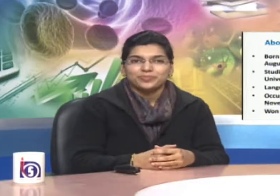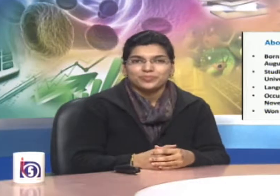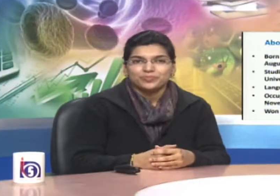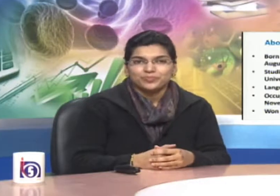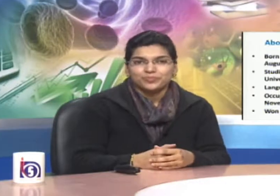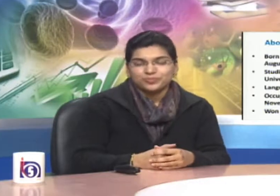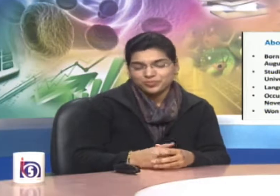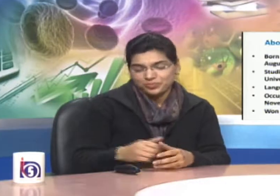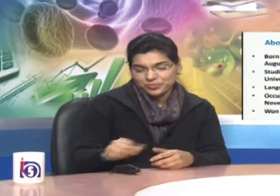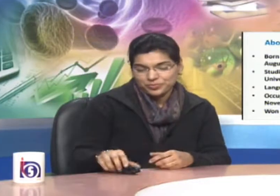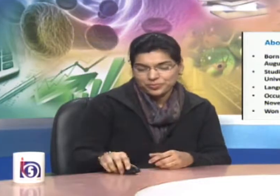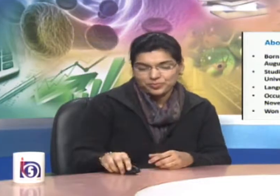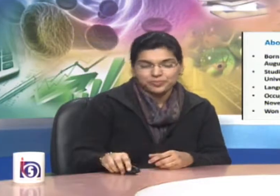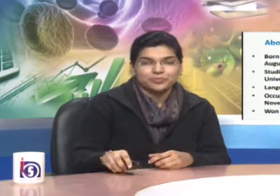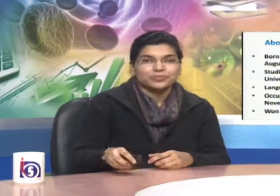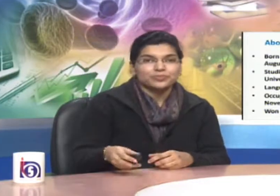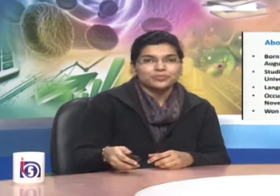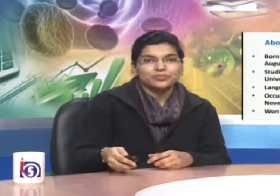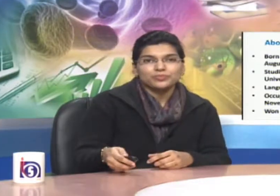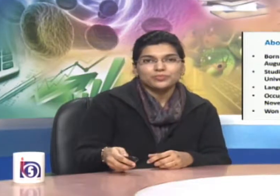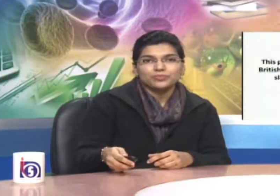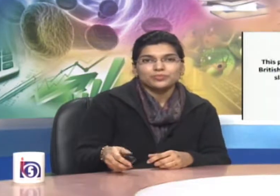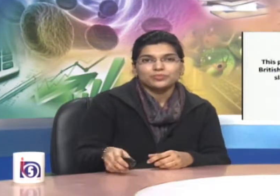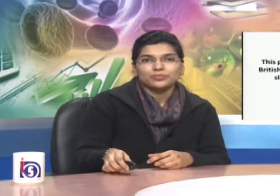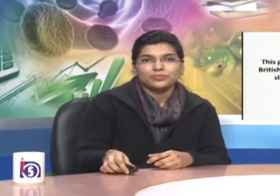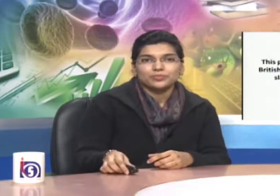Rabindranath won Nobel Prize.